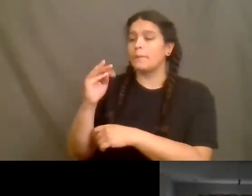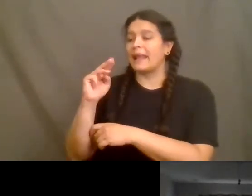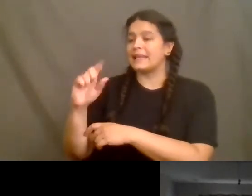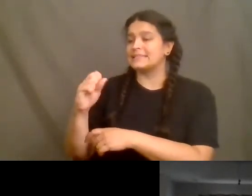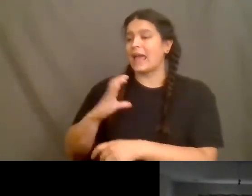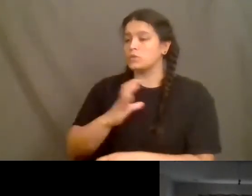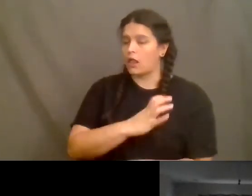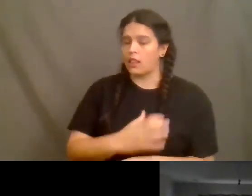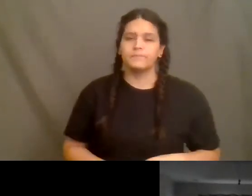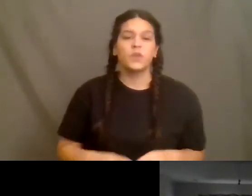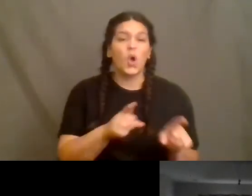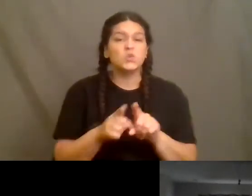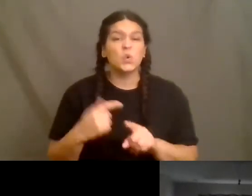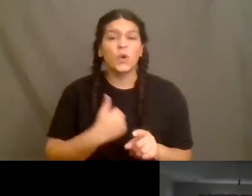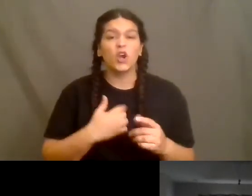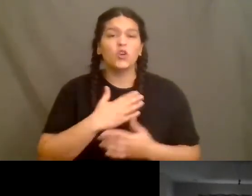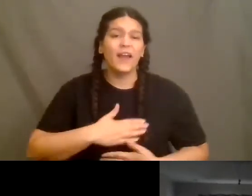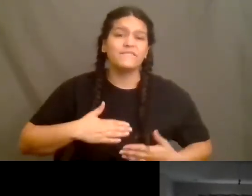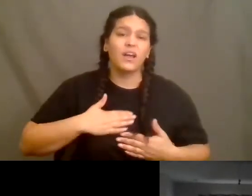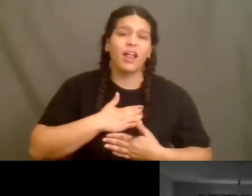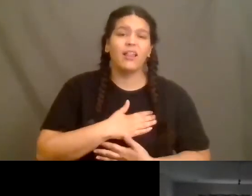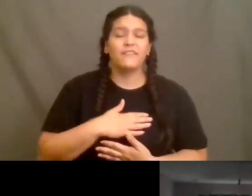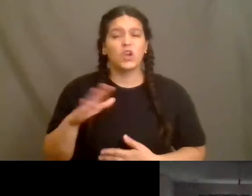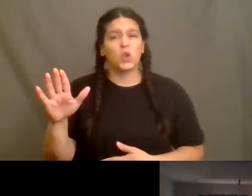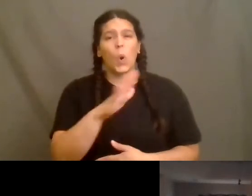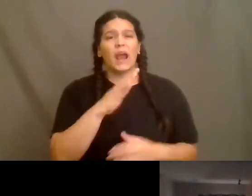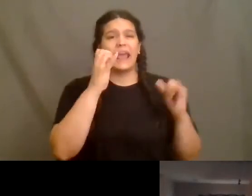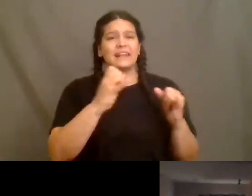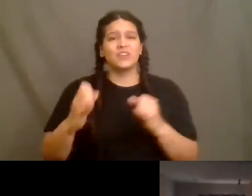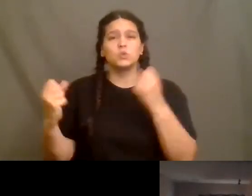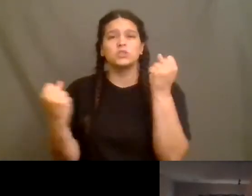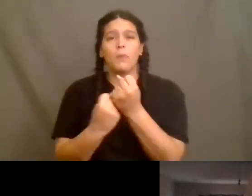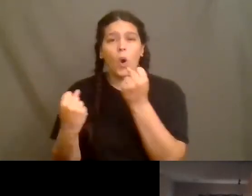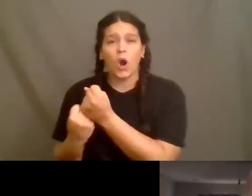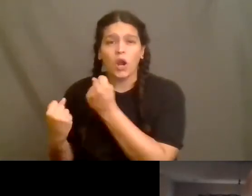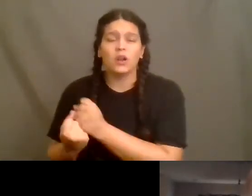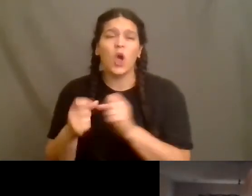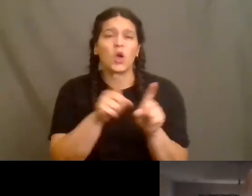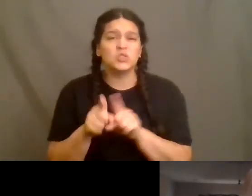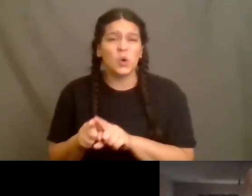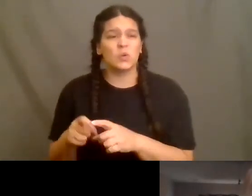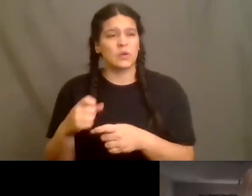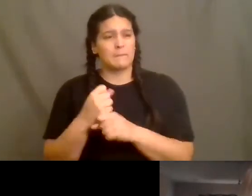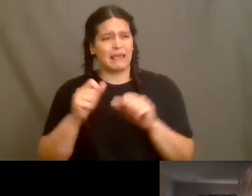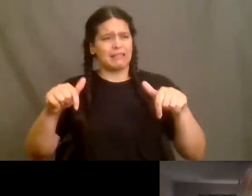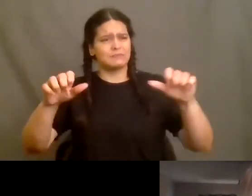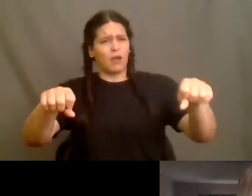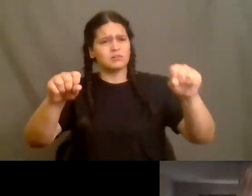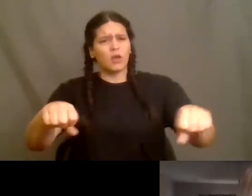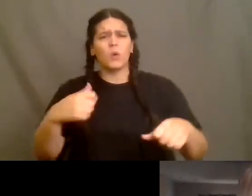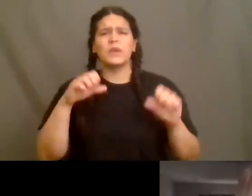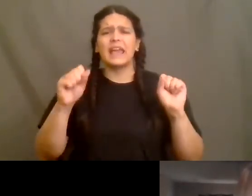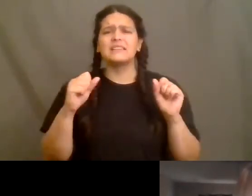Also, we're very, very grateful to your individual support as well and making that possible so we can support all